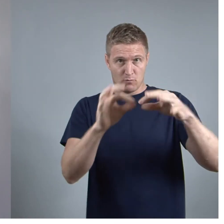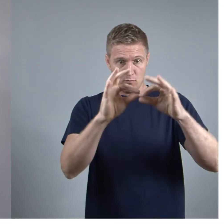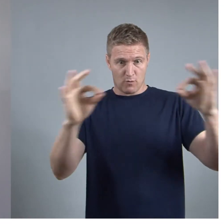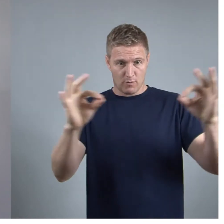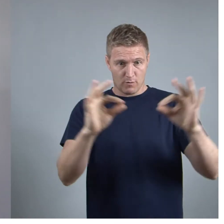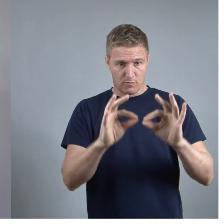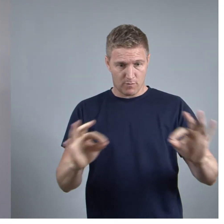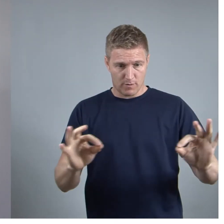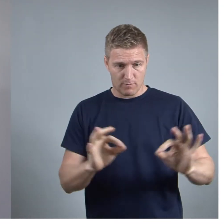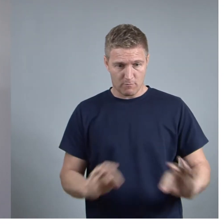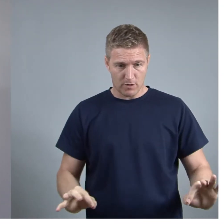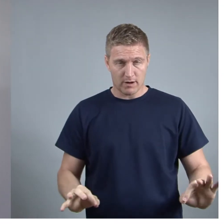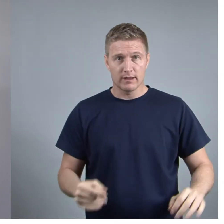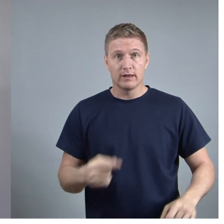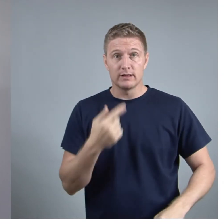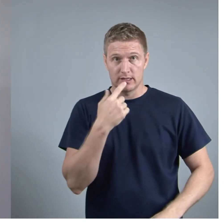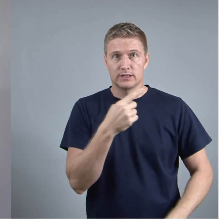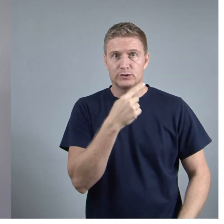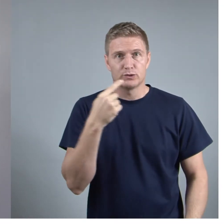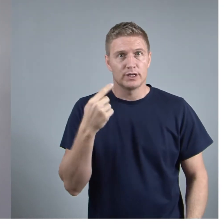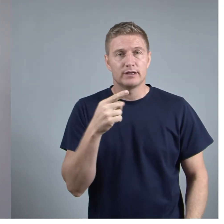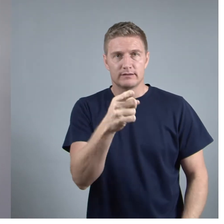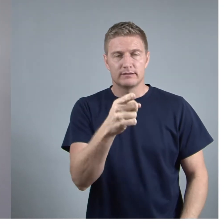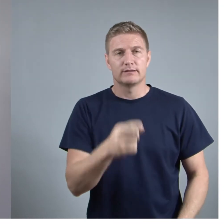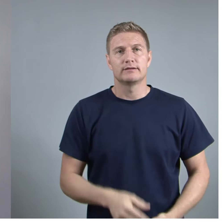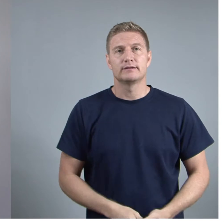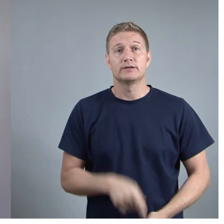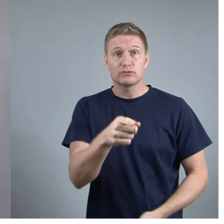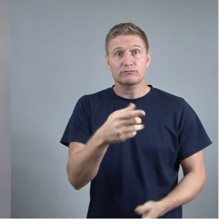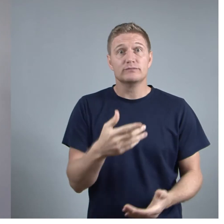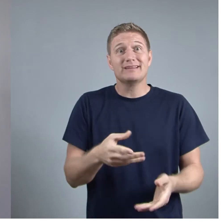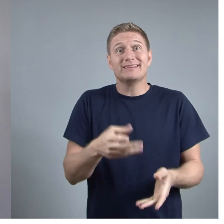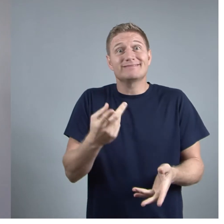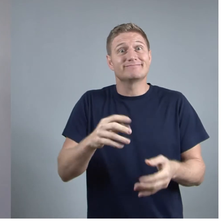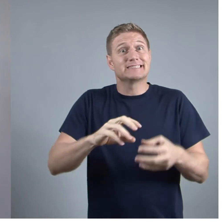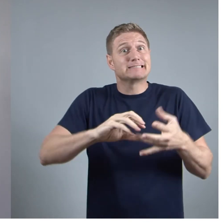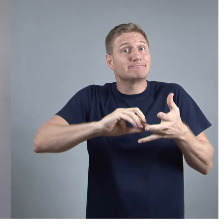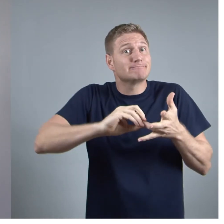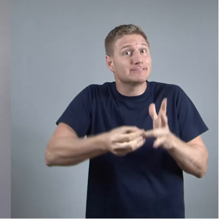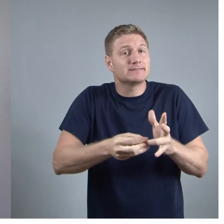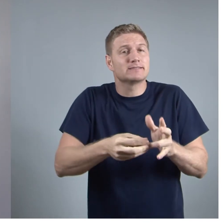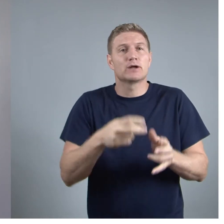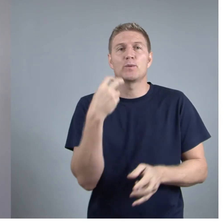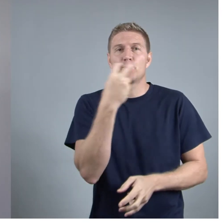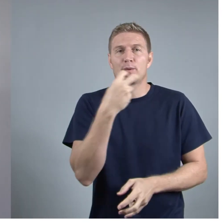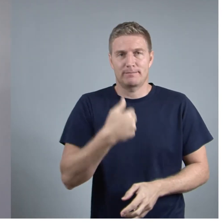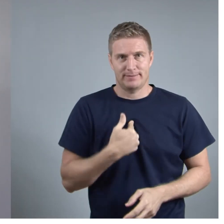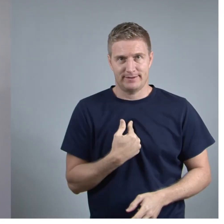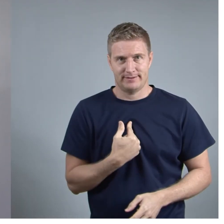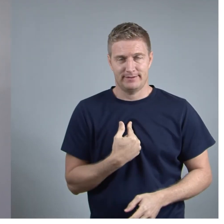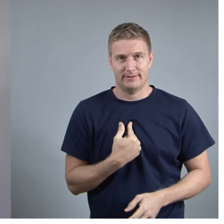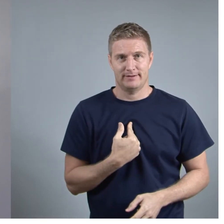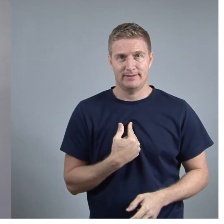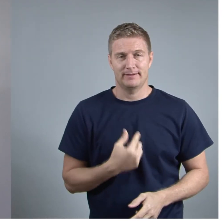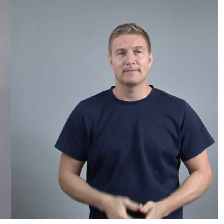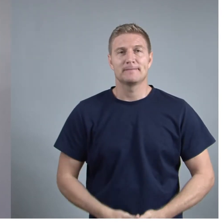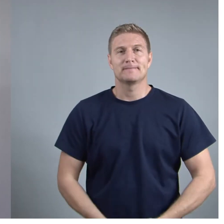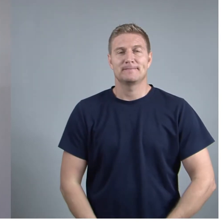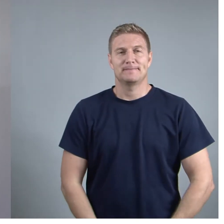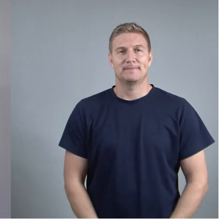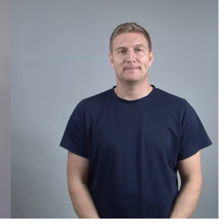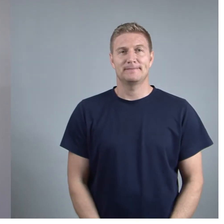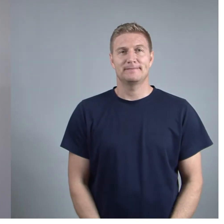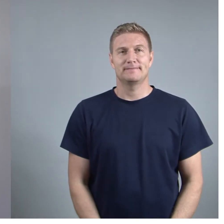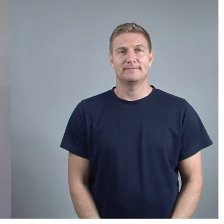one, and I want you to see if you can see what I'm saying. So,